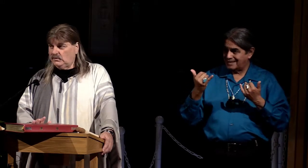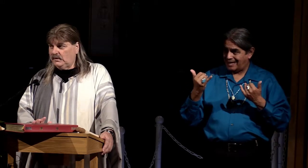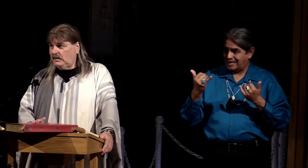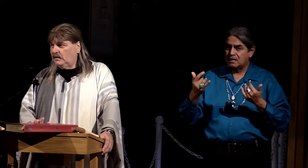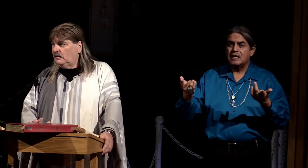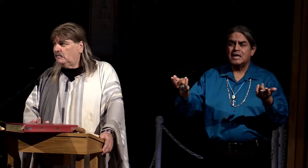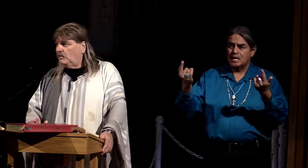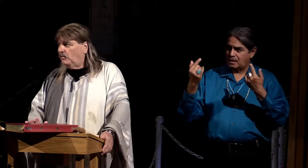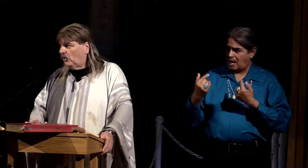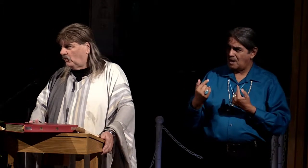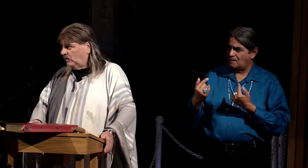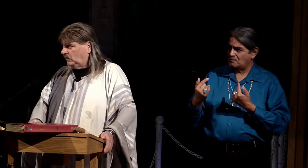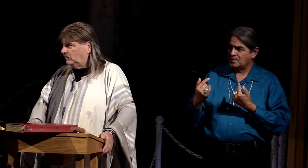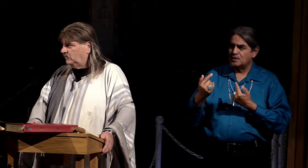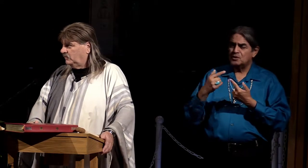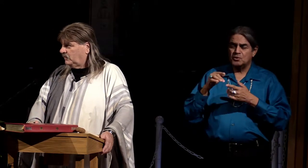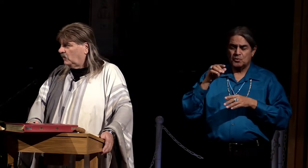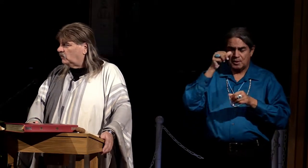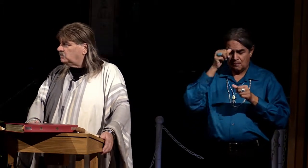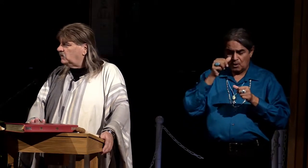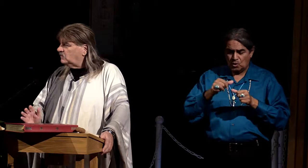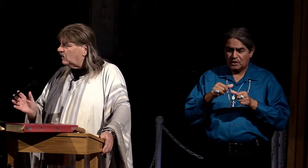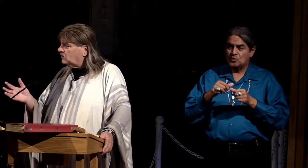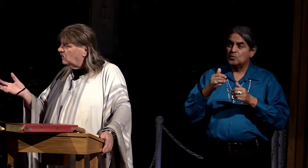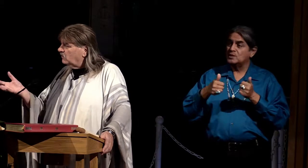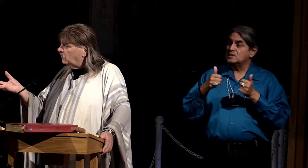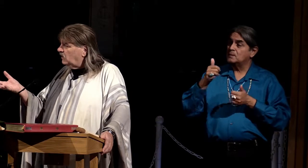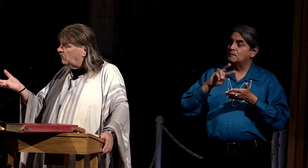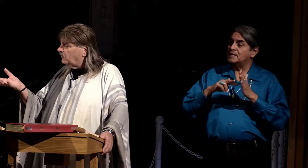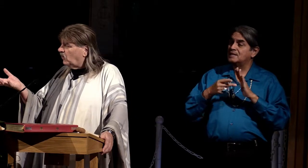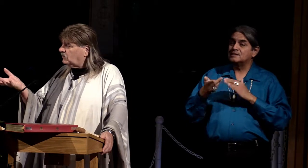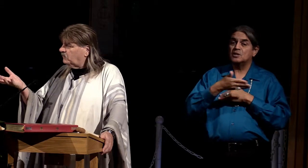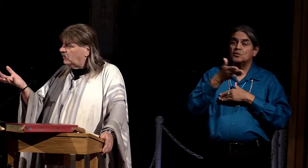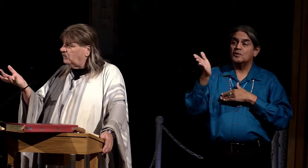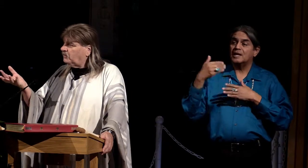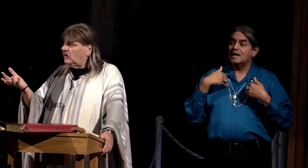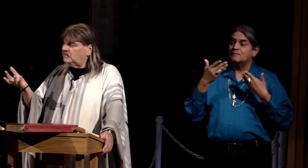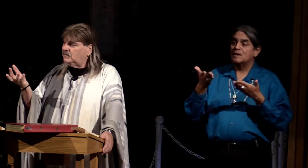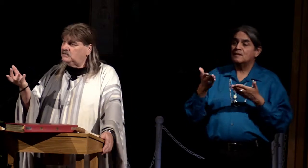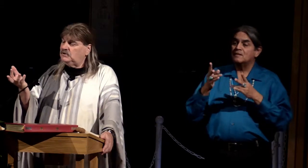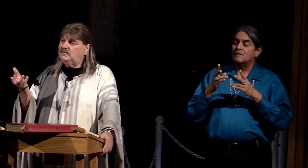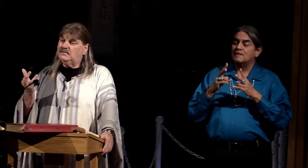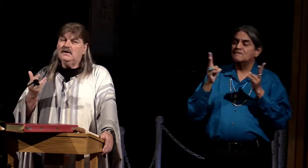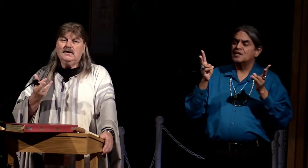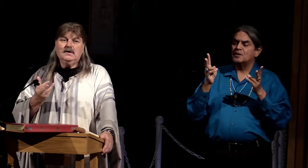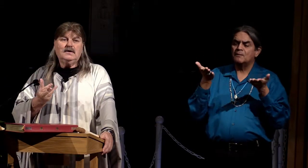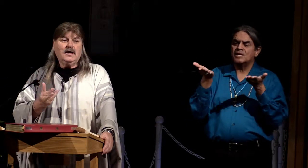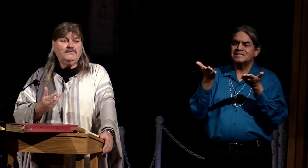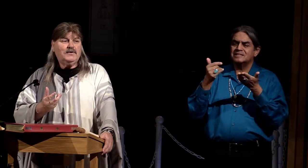Come to the memorial, which means that we have brought the very presence of